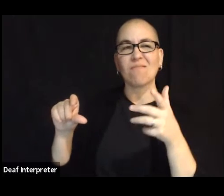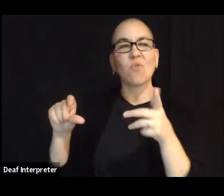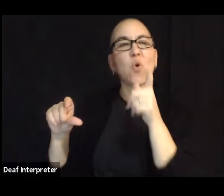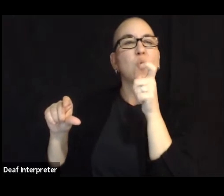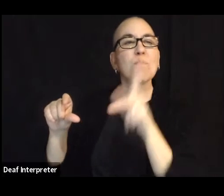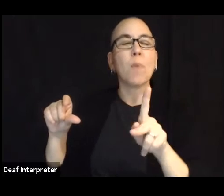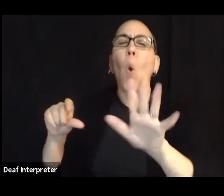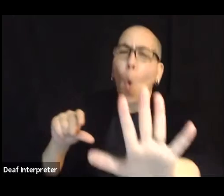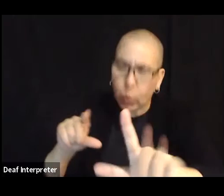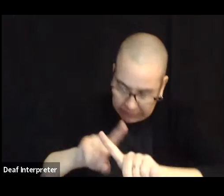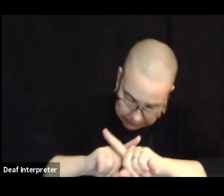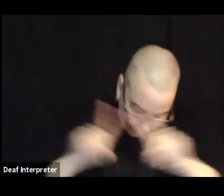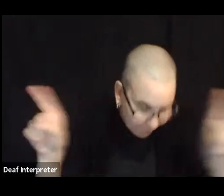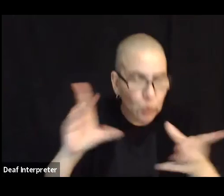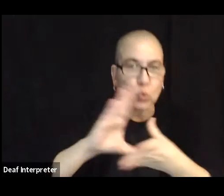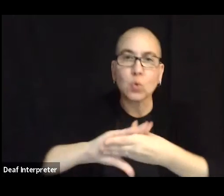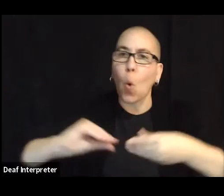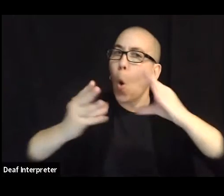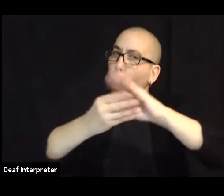Okay, thank you.